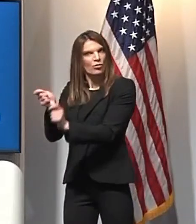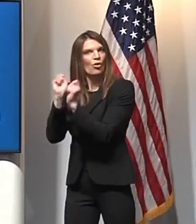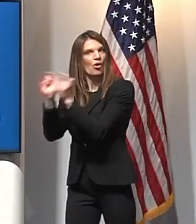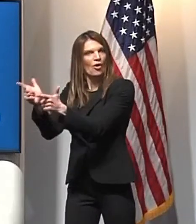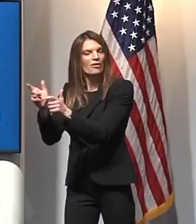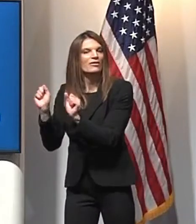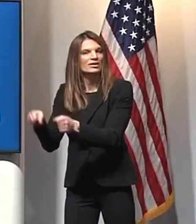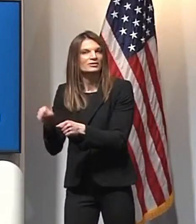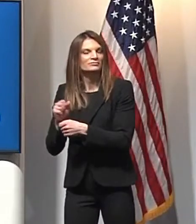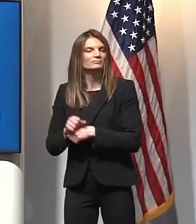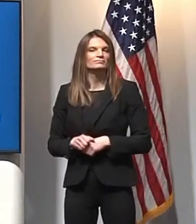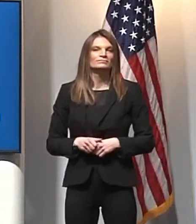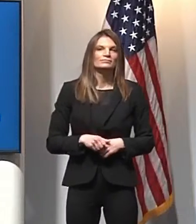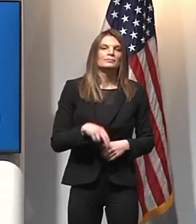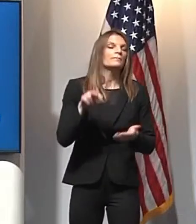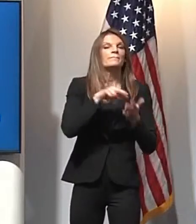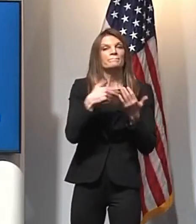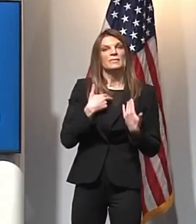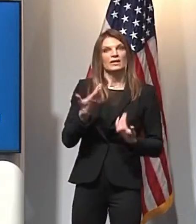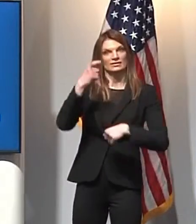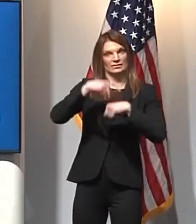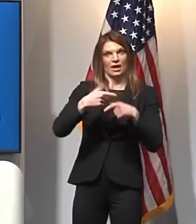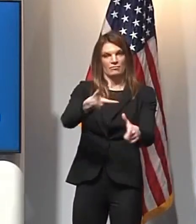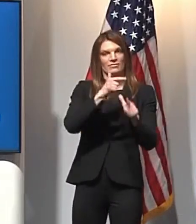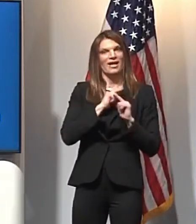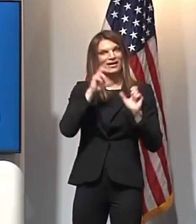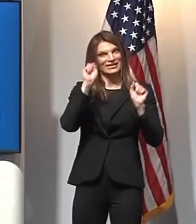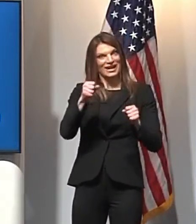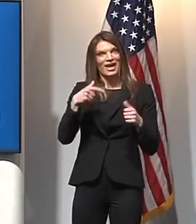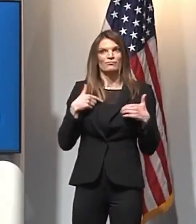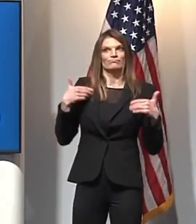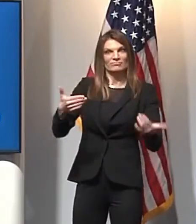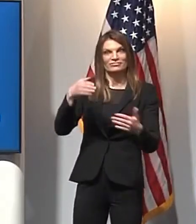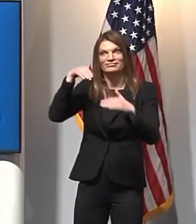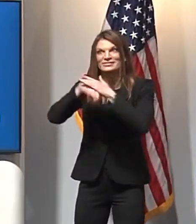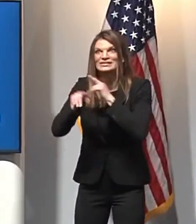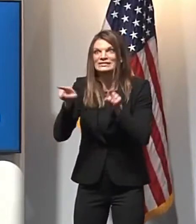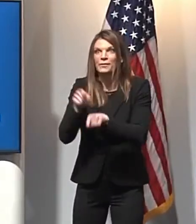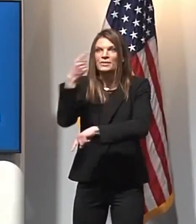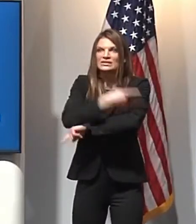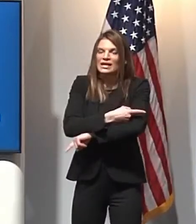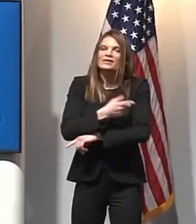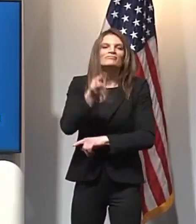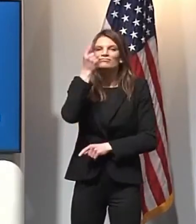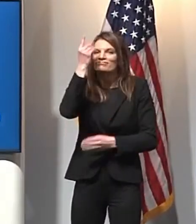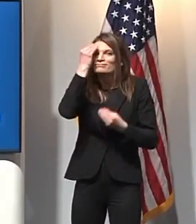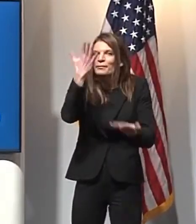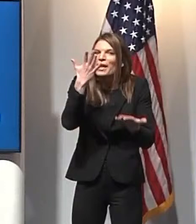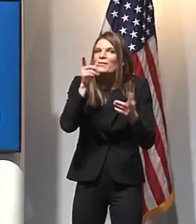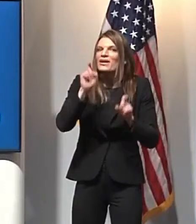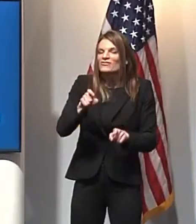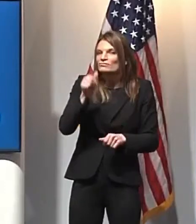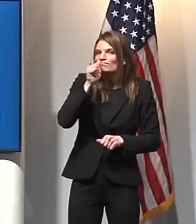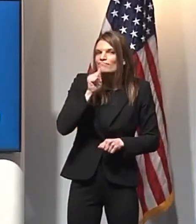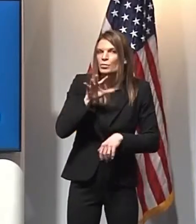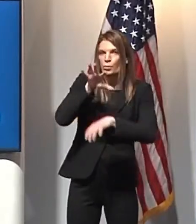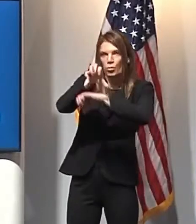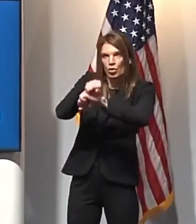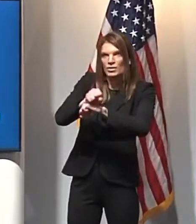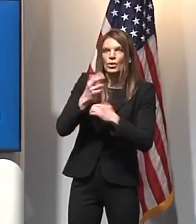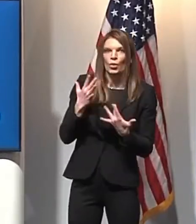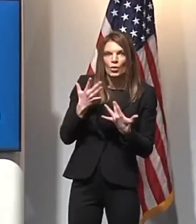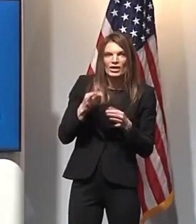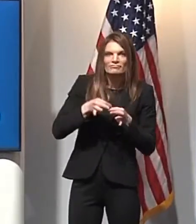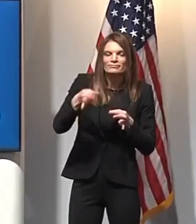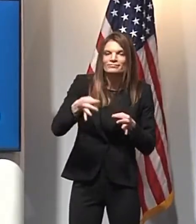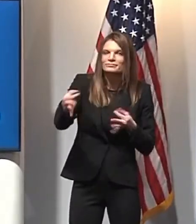take several weeks for everyone who wants an appointment to receive one, so please continue to be patient. But everyone who wants a